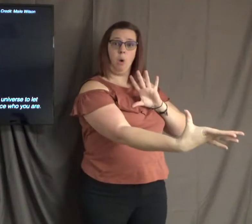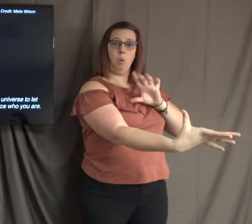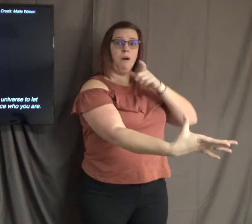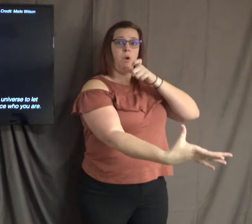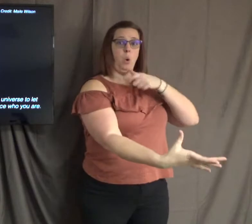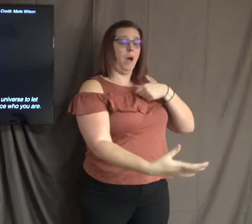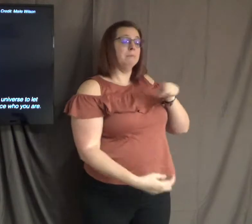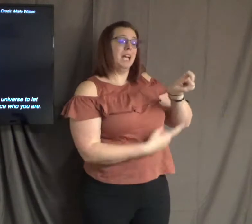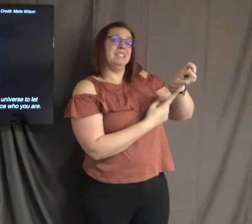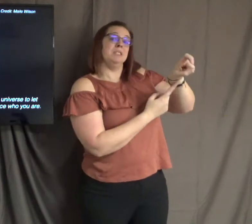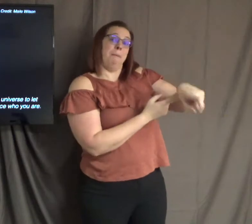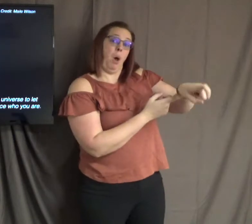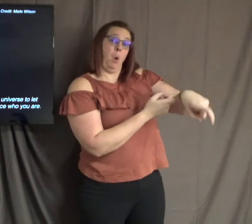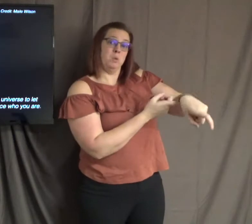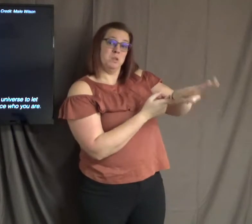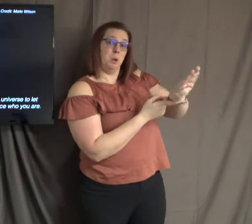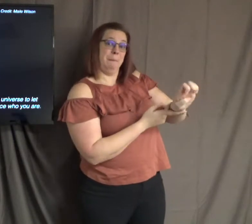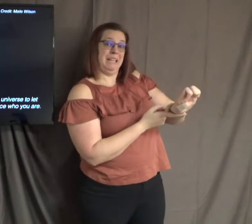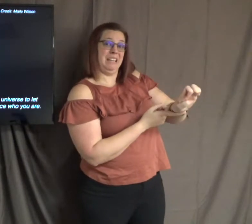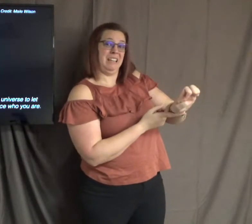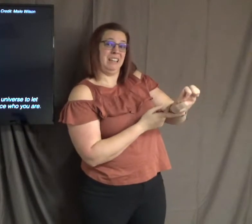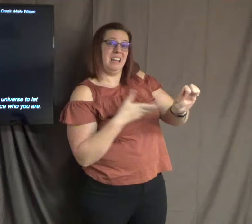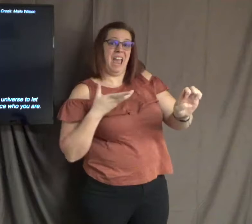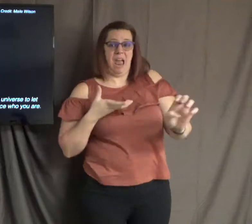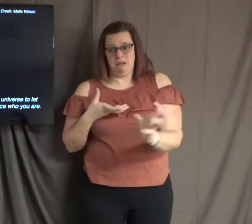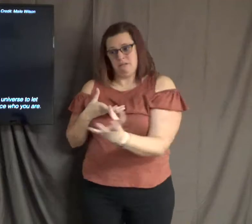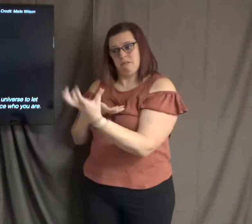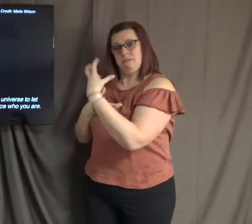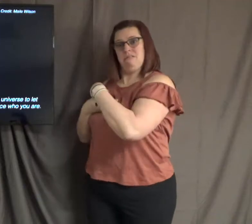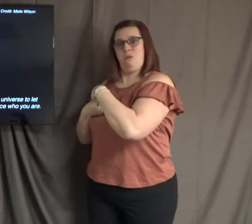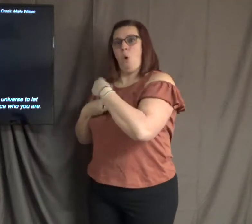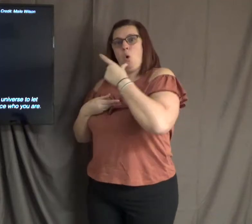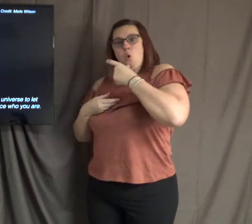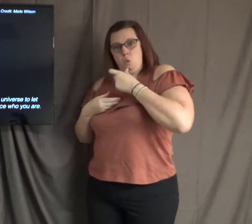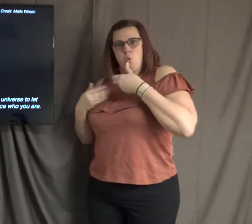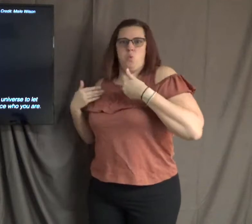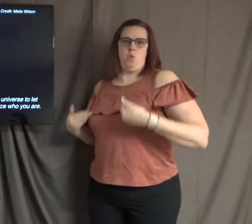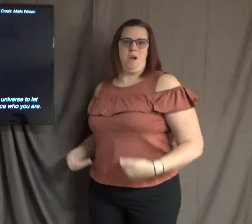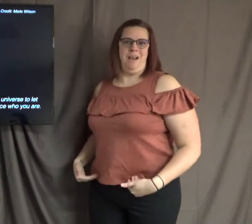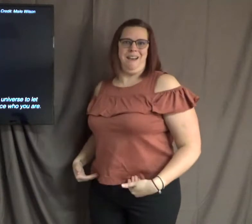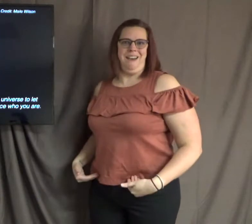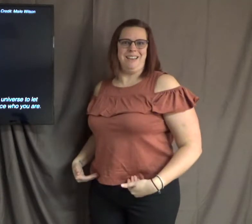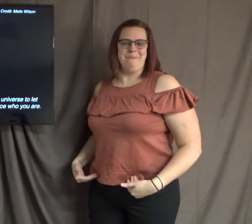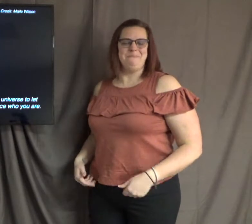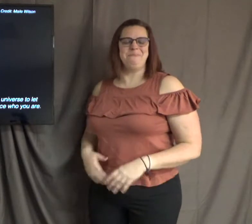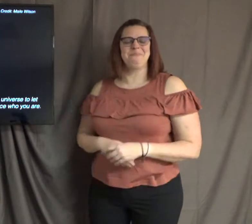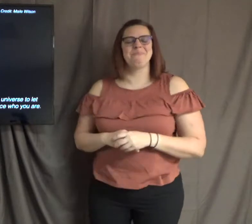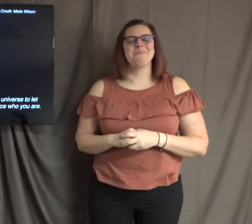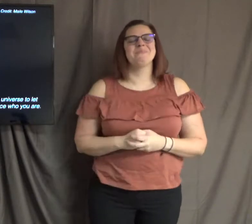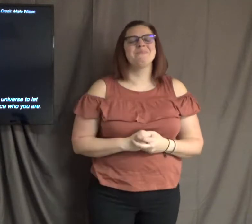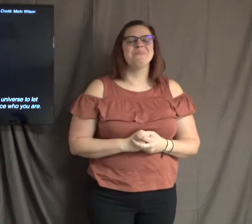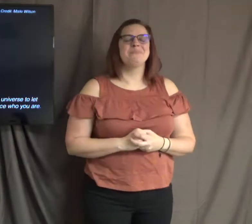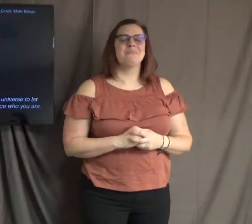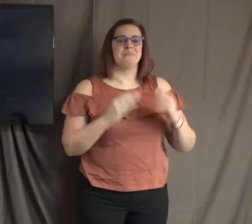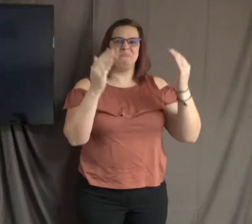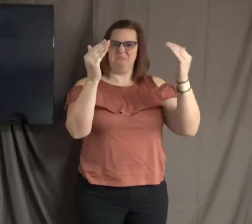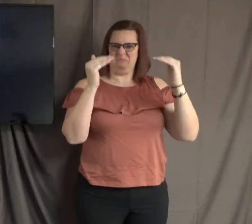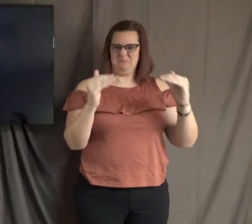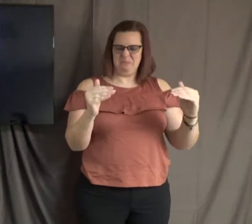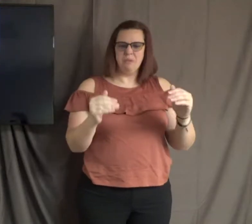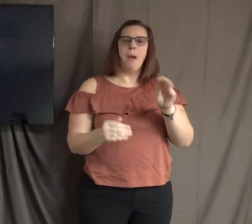supposed to be and to embrace who you are. And from Margaret Wheatley's book,